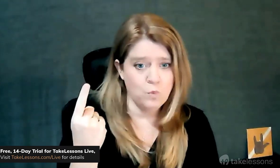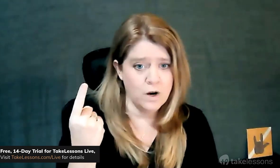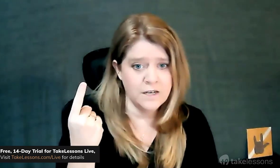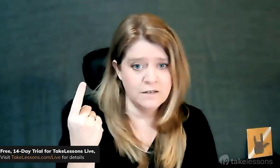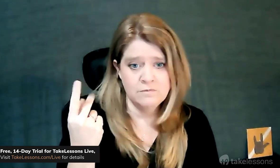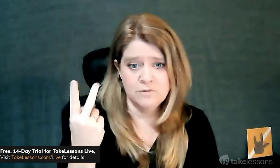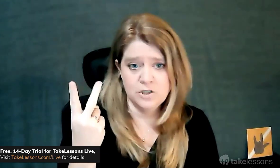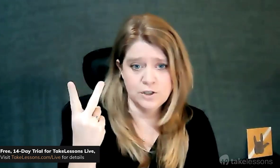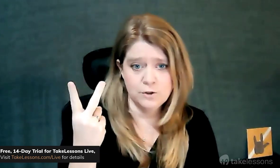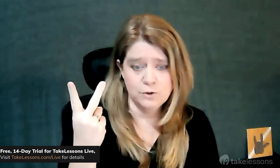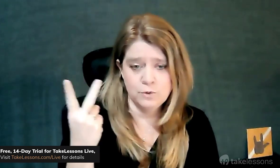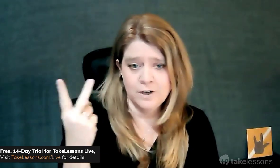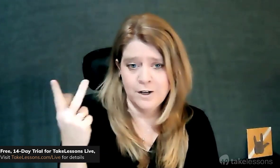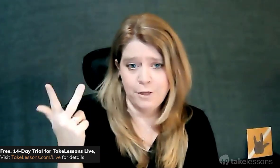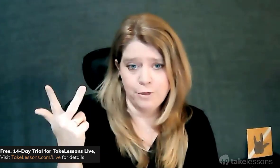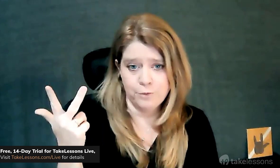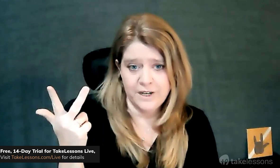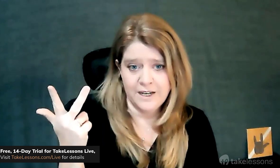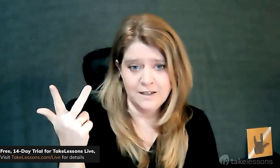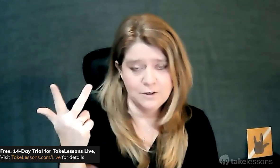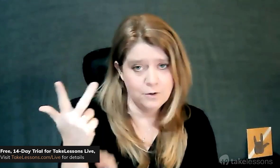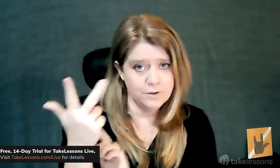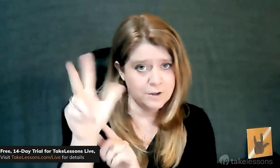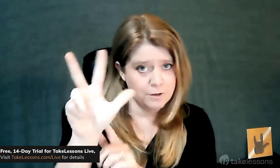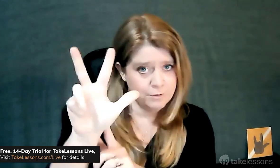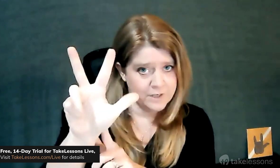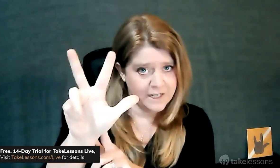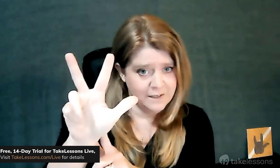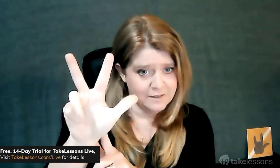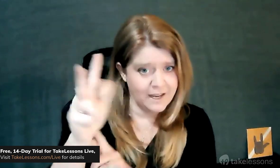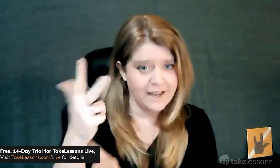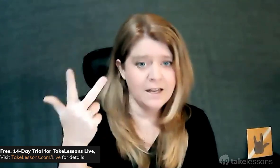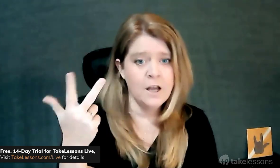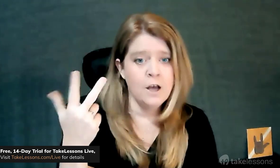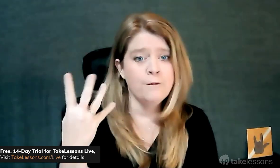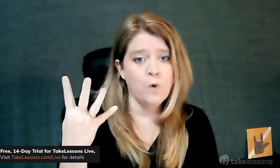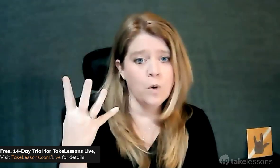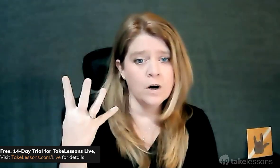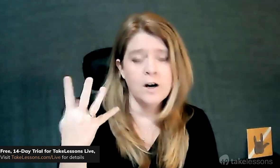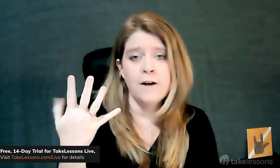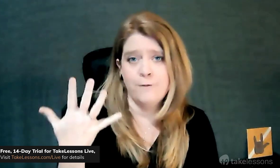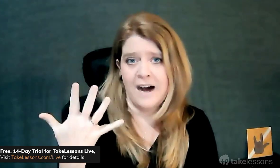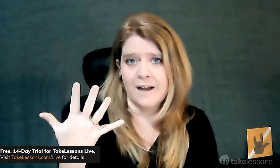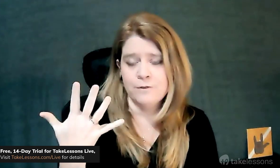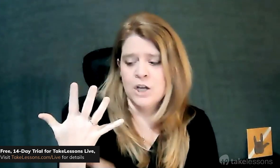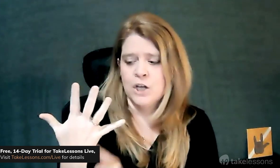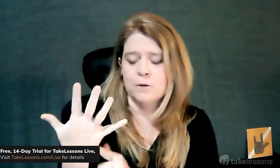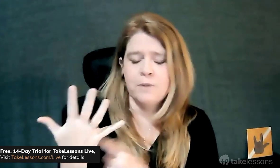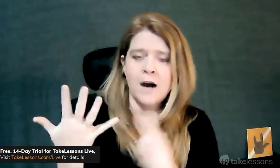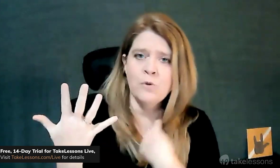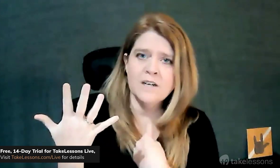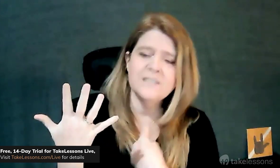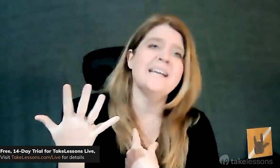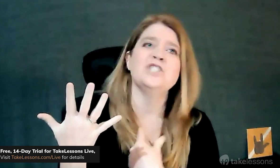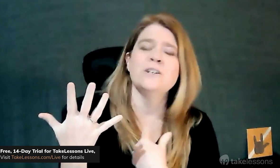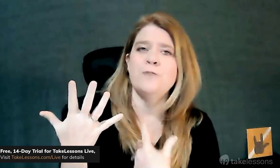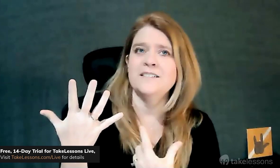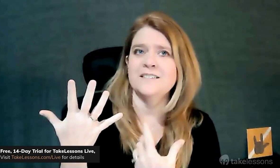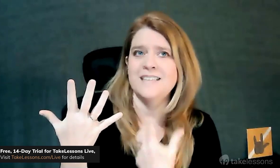1, 2, 3, notice the 3, okay, 4, 5. Your palm orientation faces into